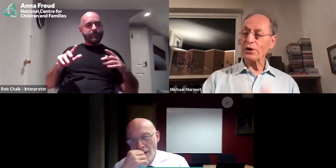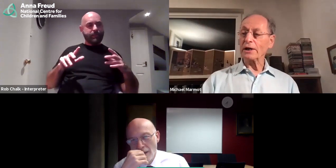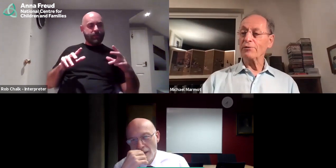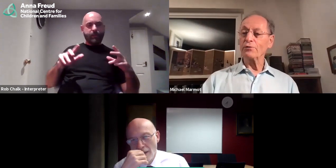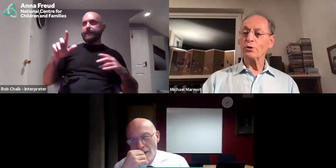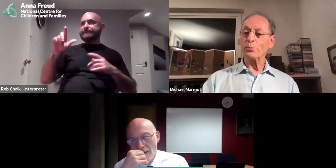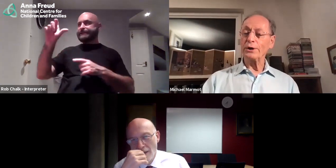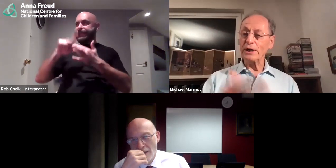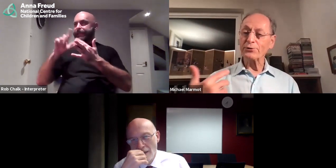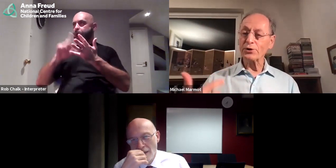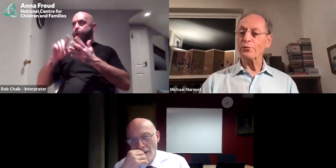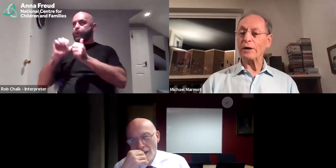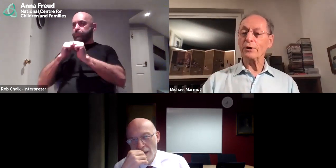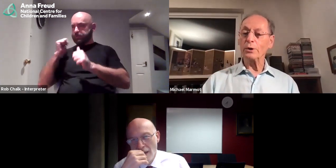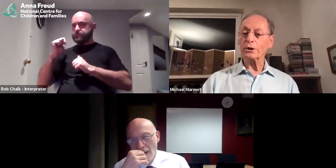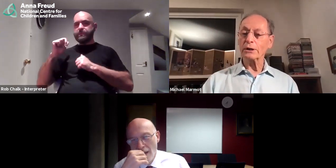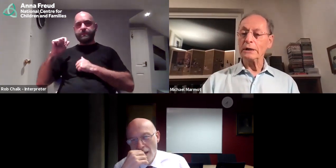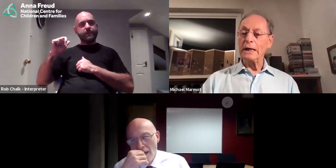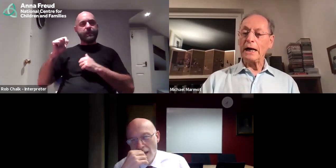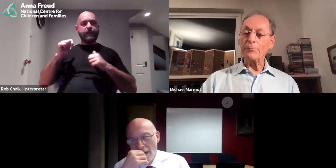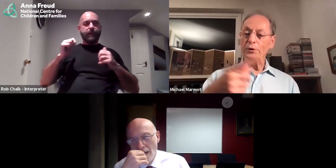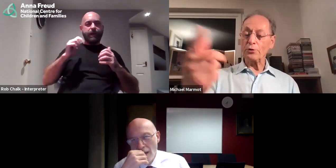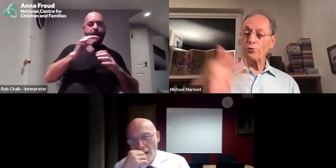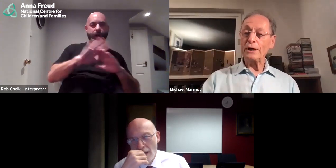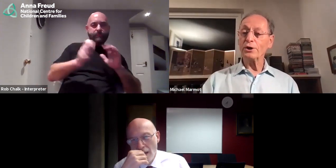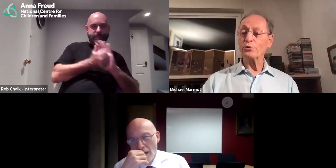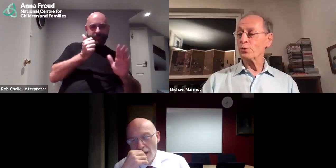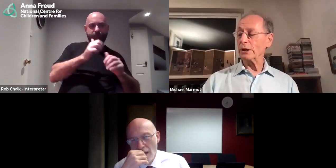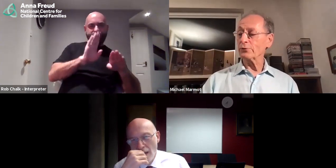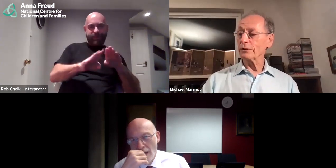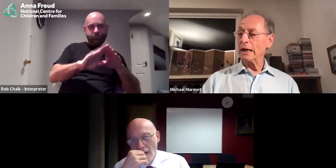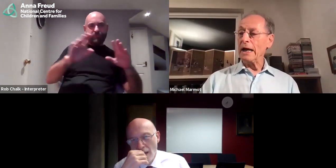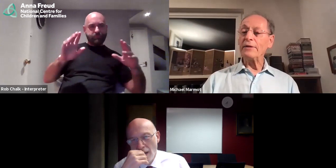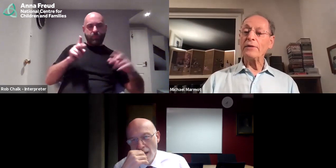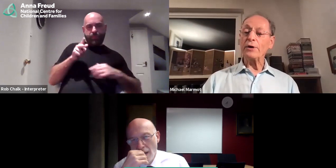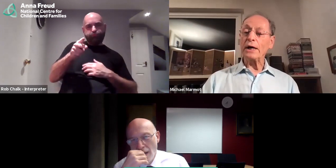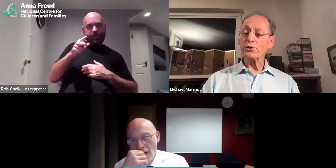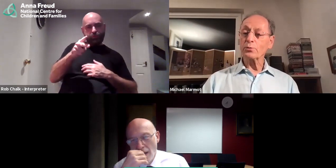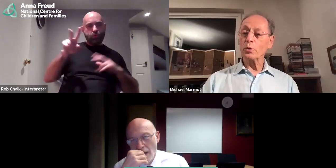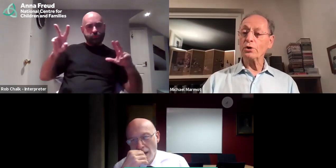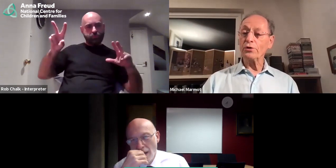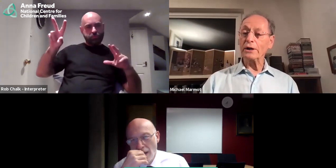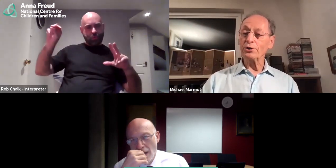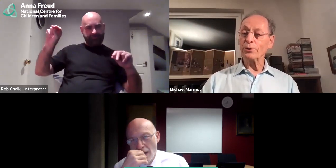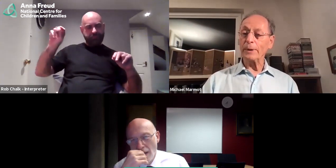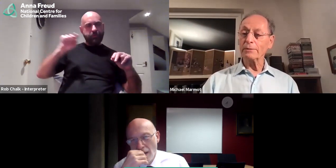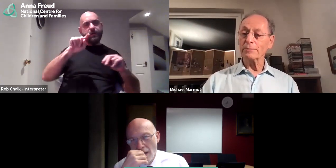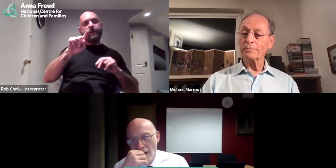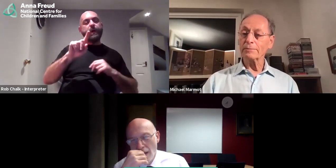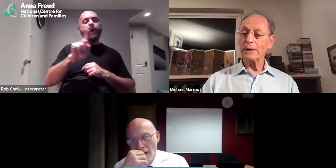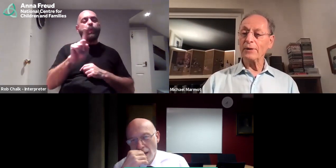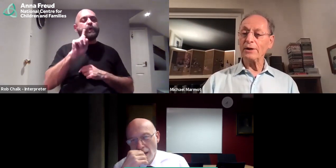chief executive of corporation, unskilled factory worker, that the ratio is 12. And then they're asked, what do you think it should